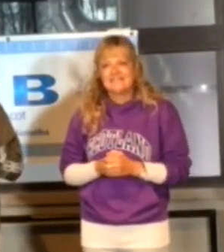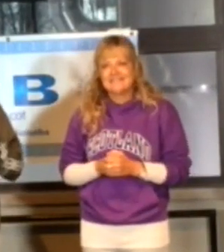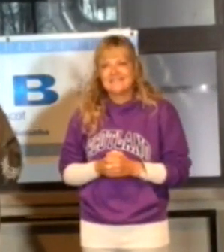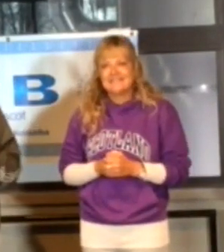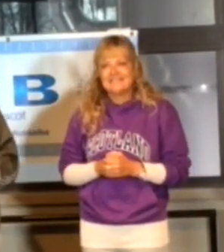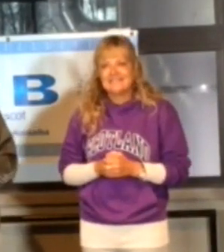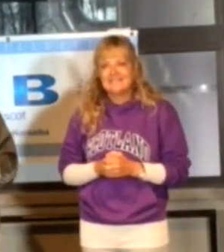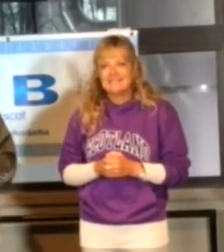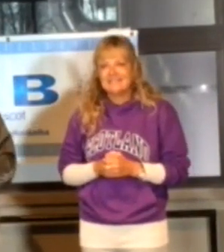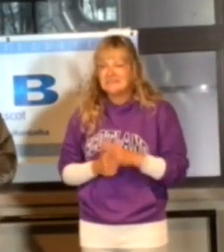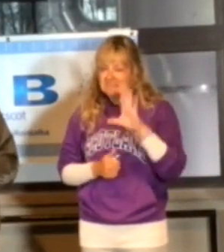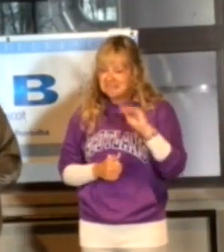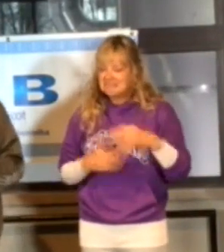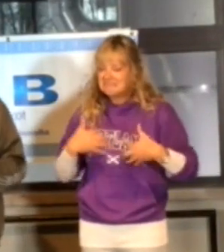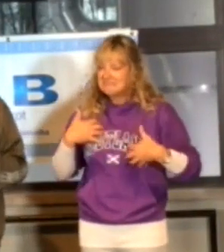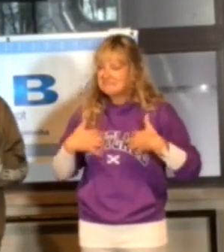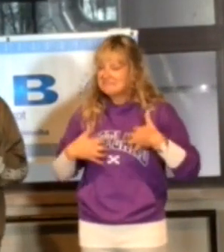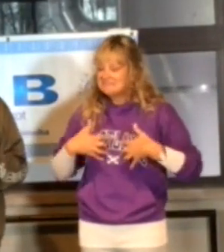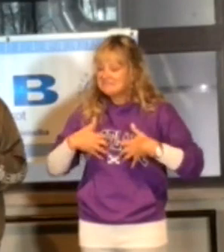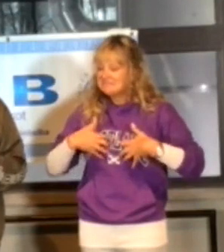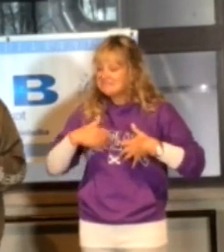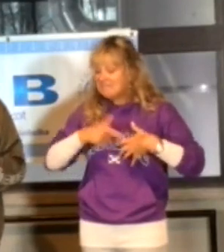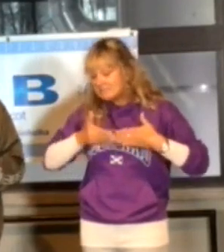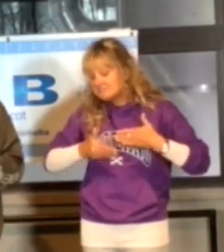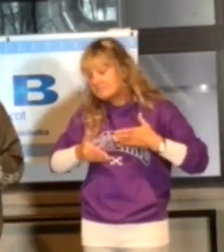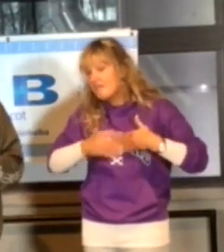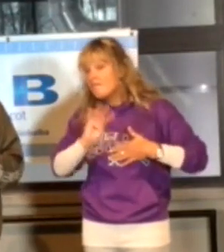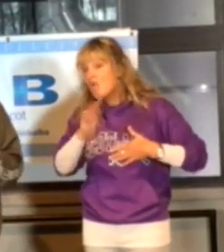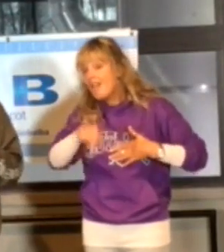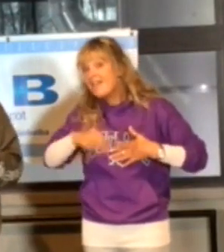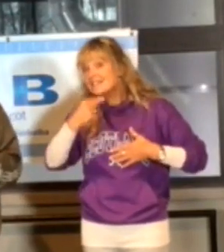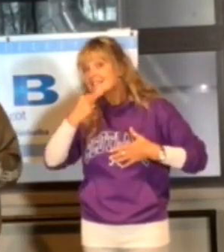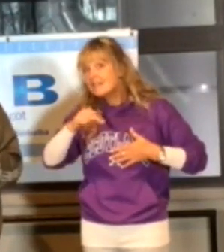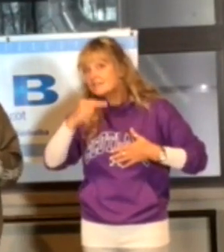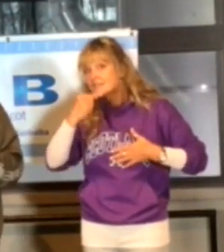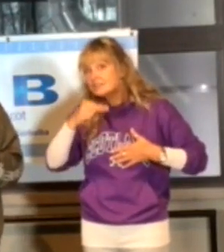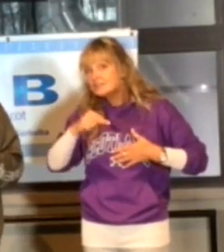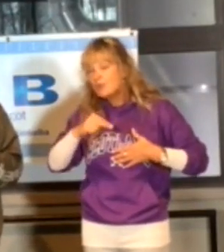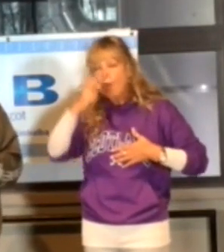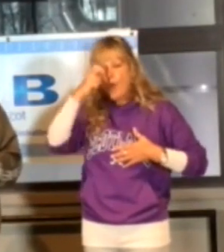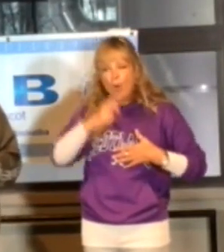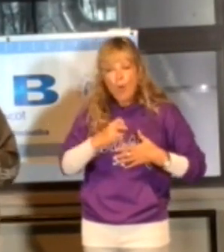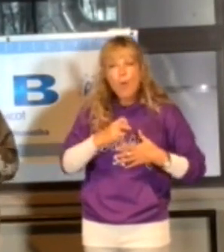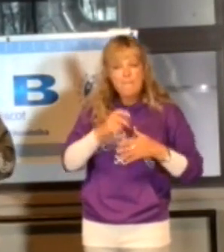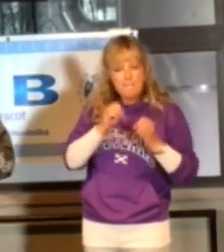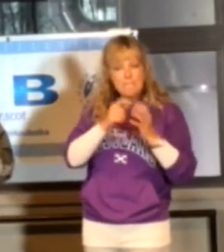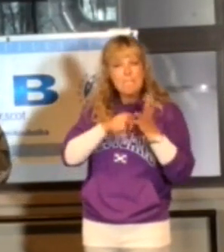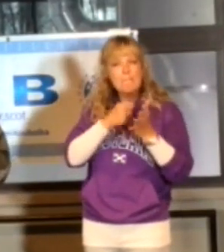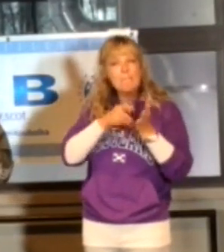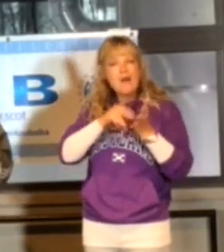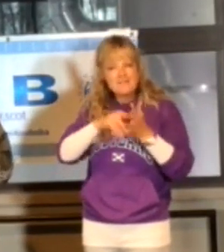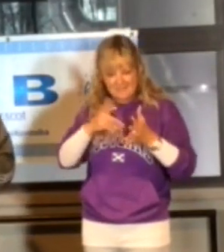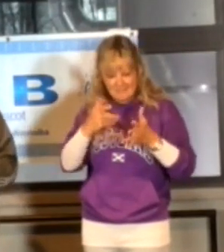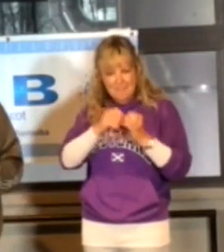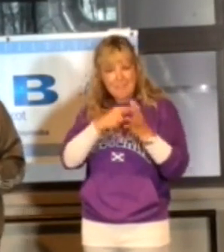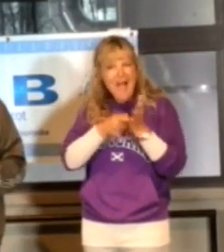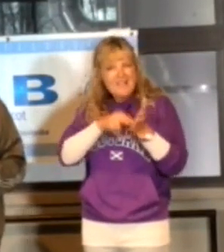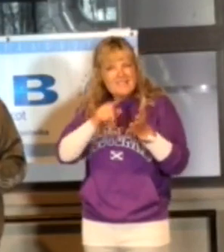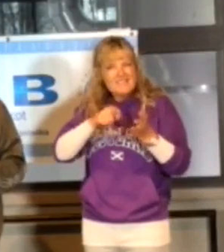There are interesting times. At 4 o'clock this afternoon, in the old Burnt Barns Inn, there's a historic and timely